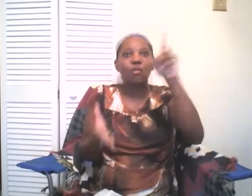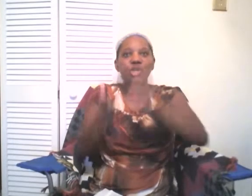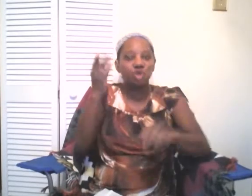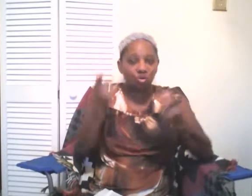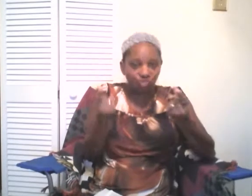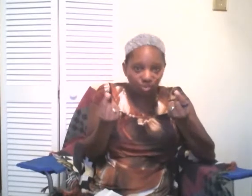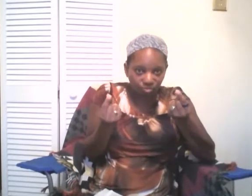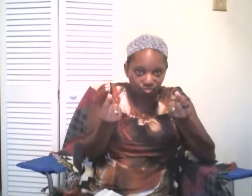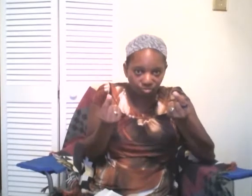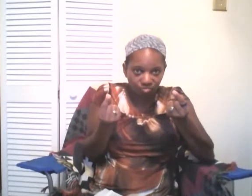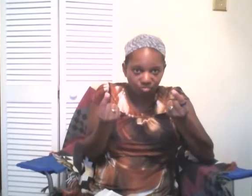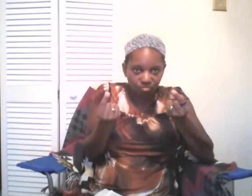you're going to do.